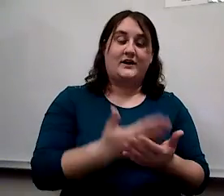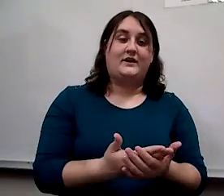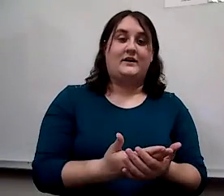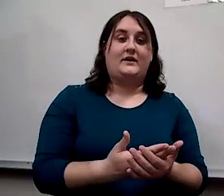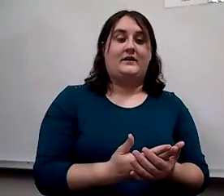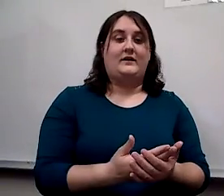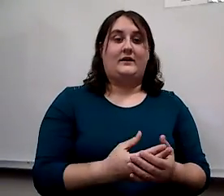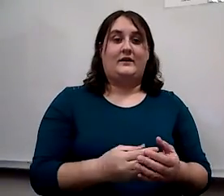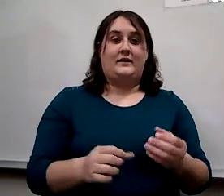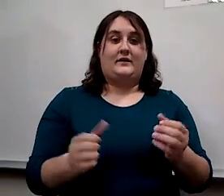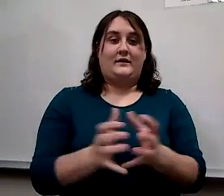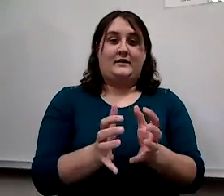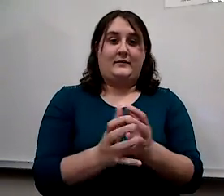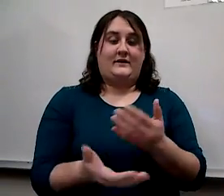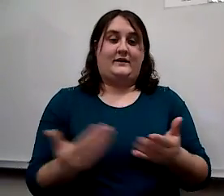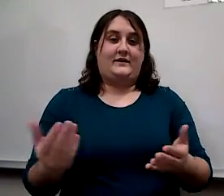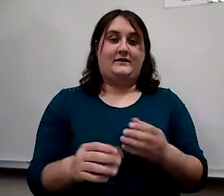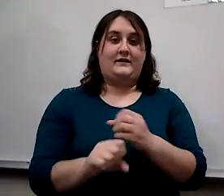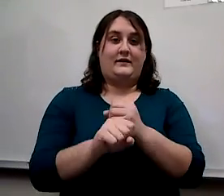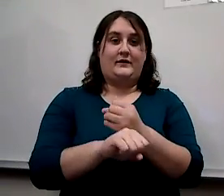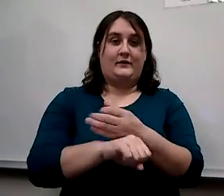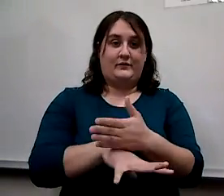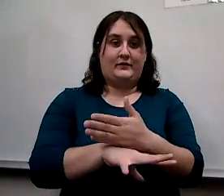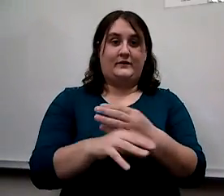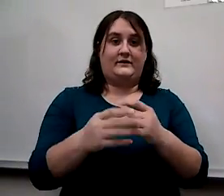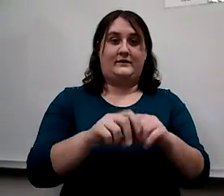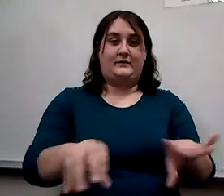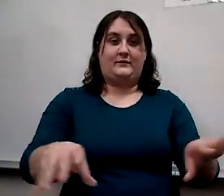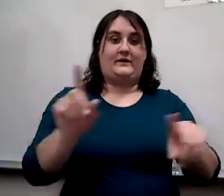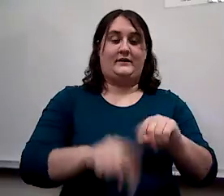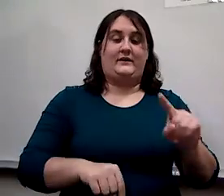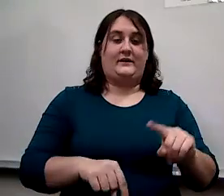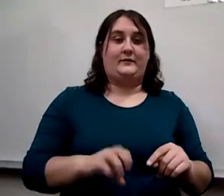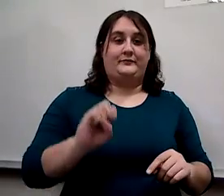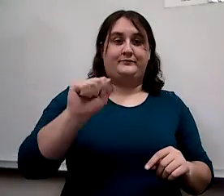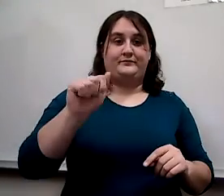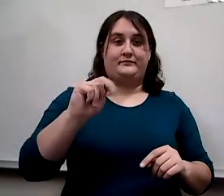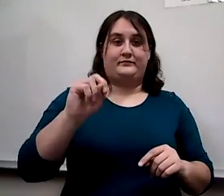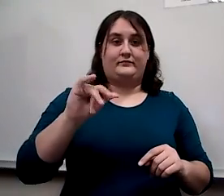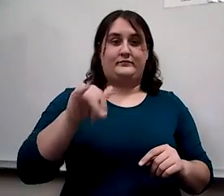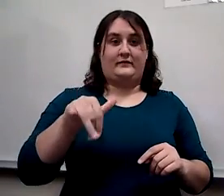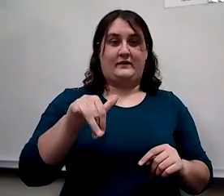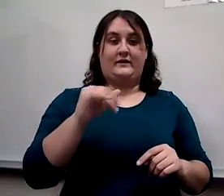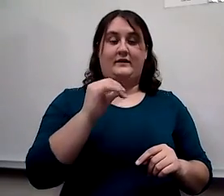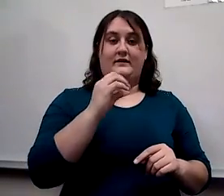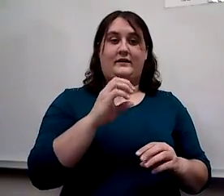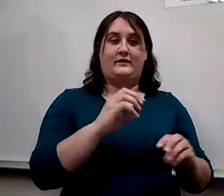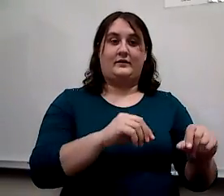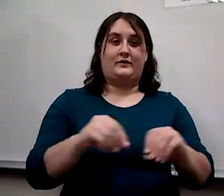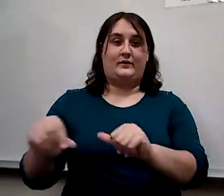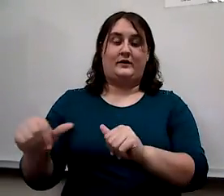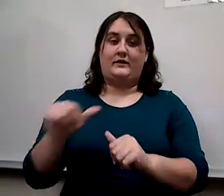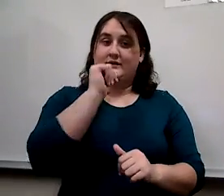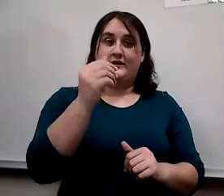plant cannot spread out. Sandy soil is also a problem since rose bushes need a fairly wet soil